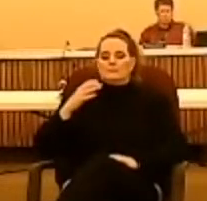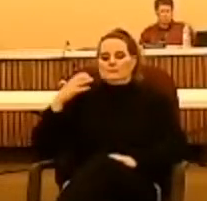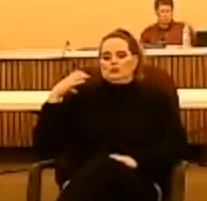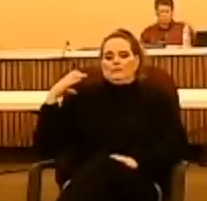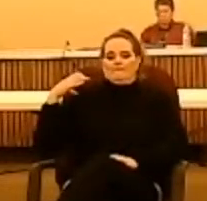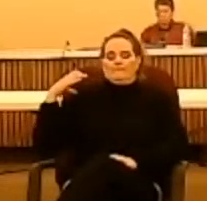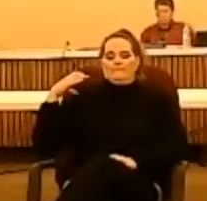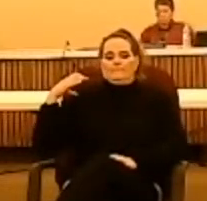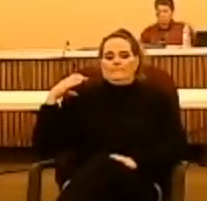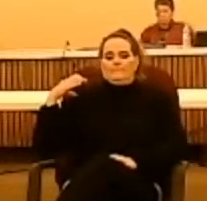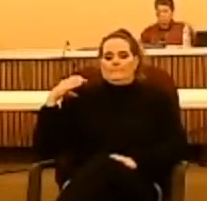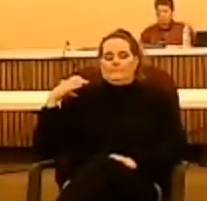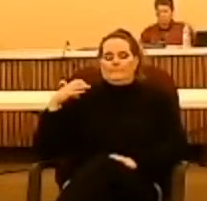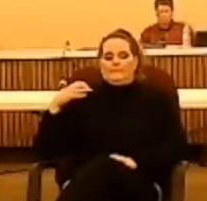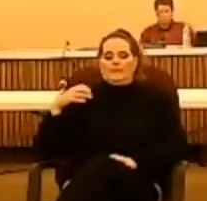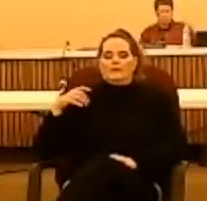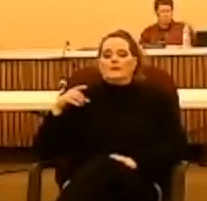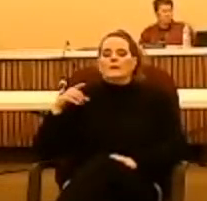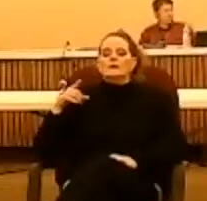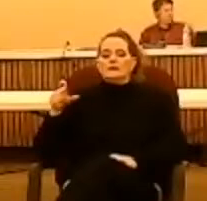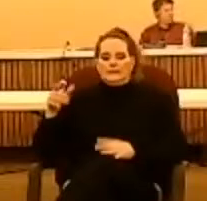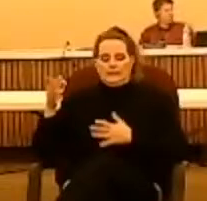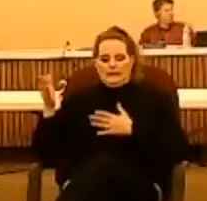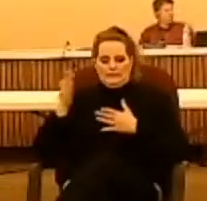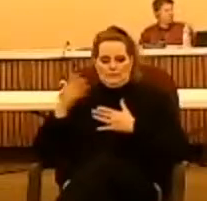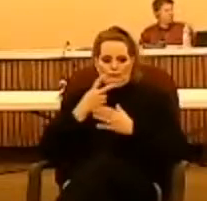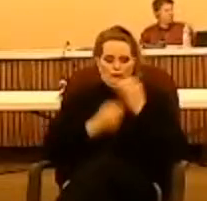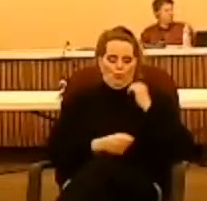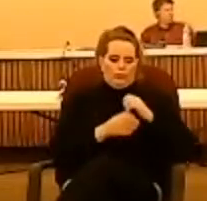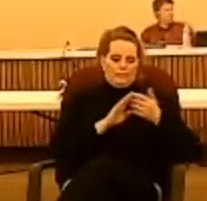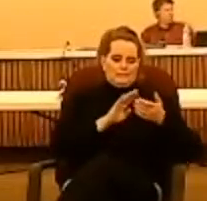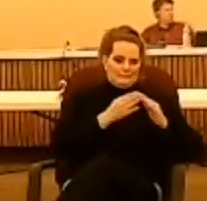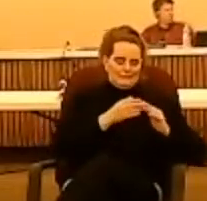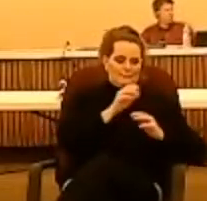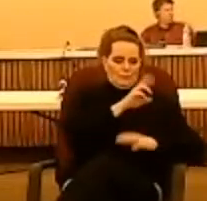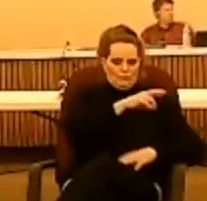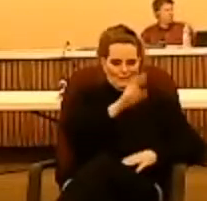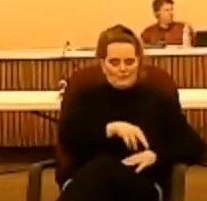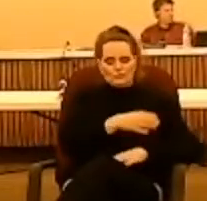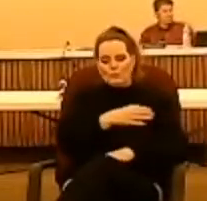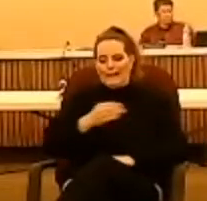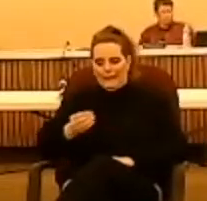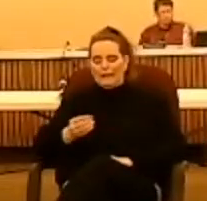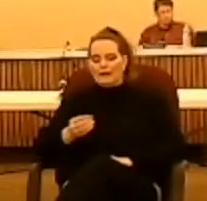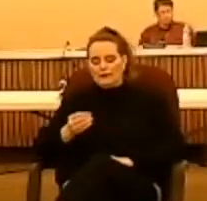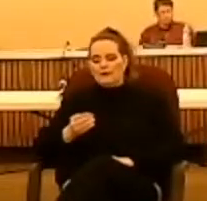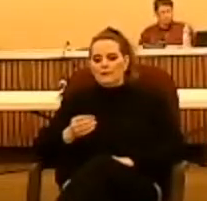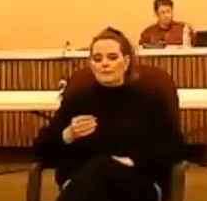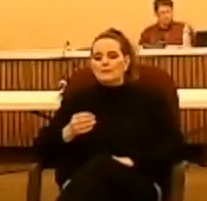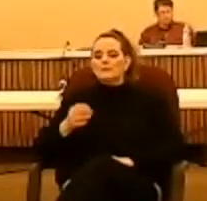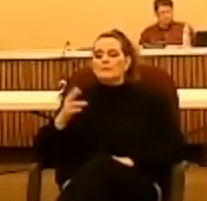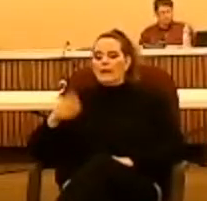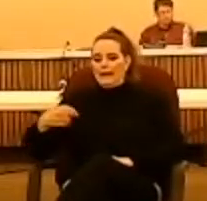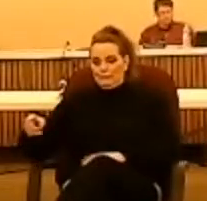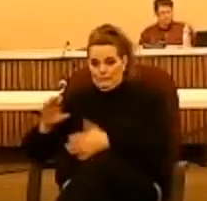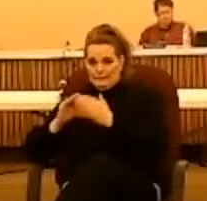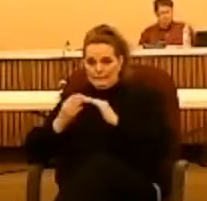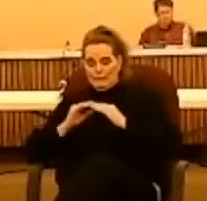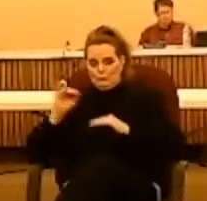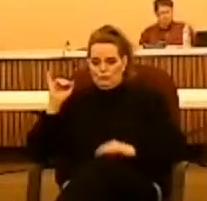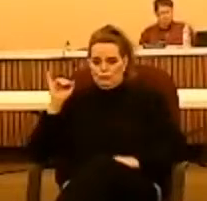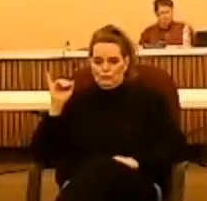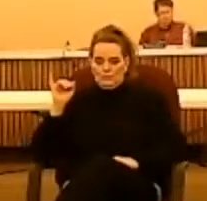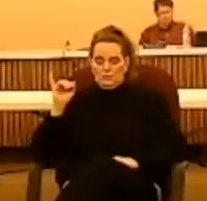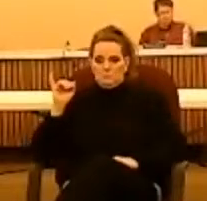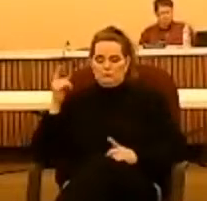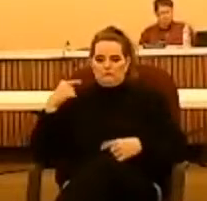who served both the city of Rochester and the Henrietta town for